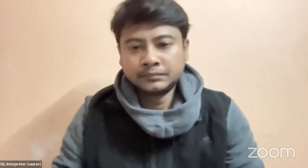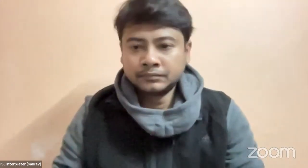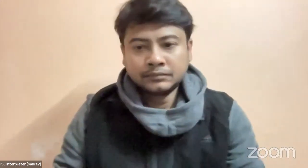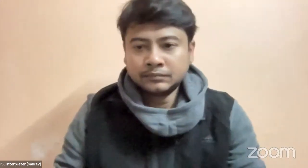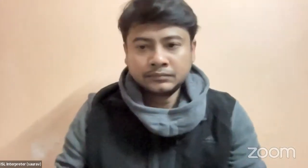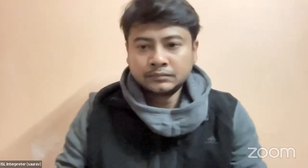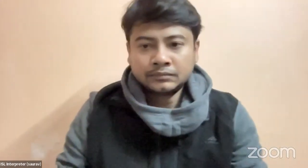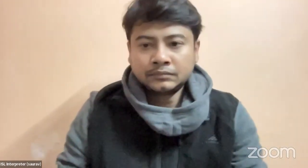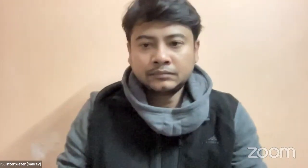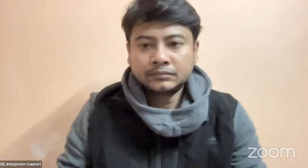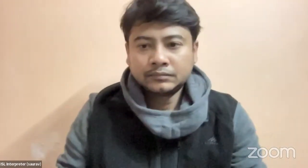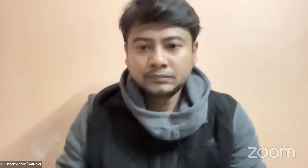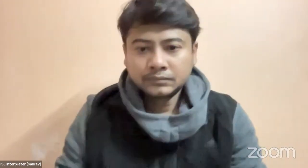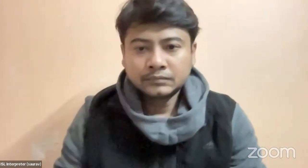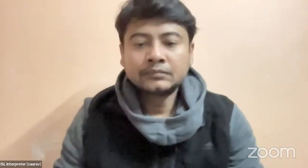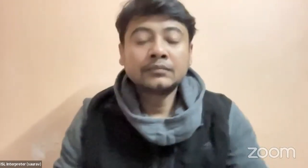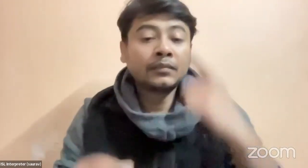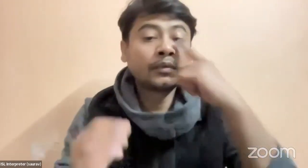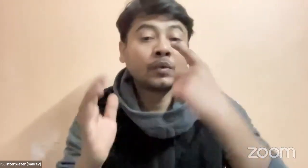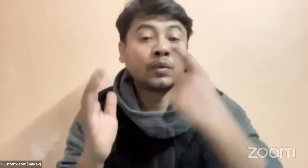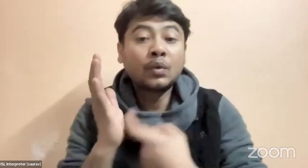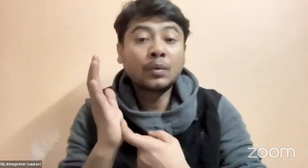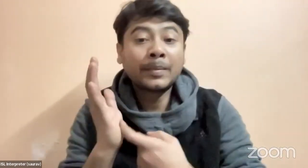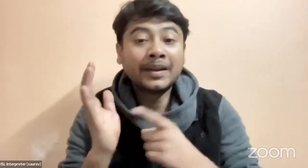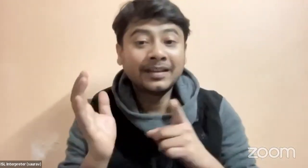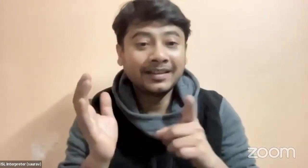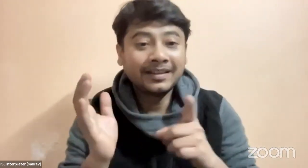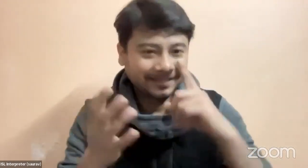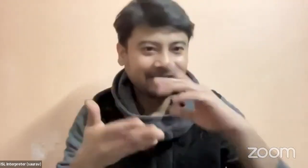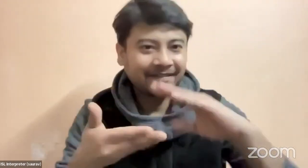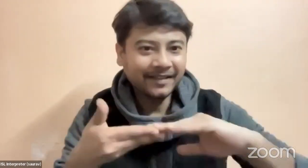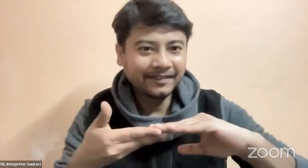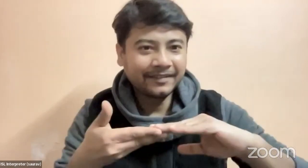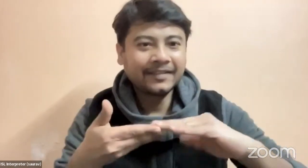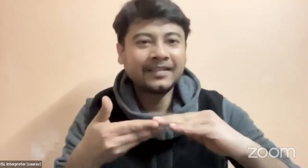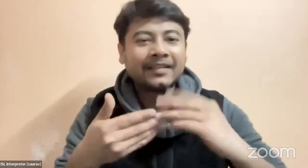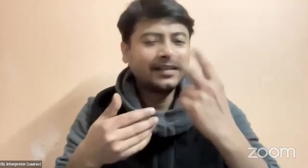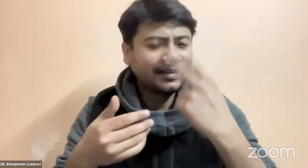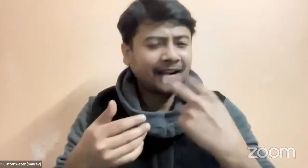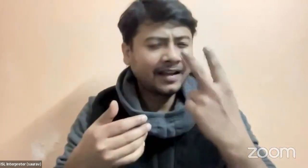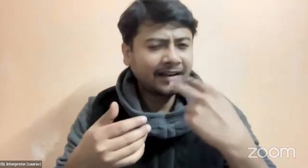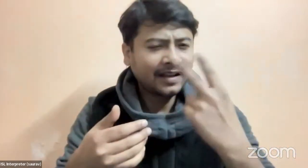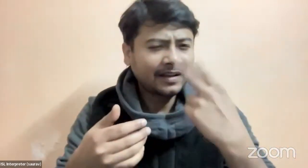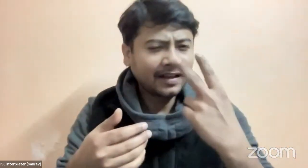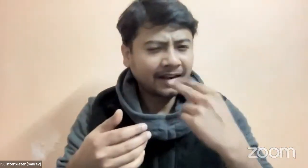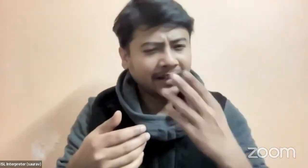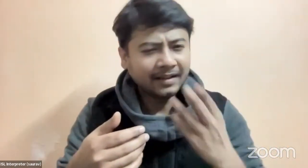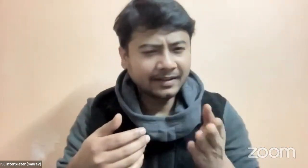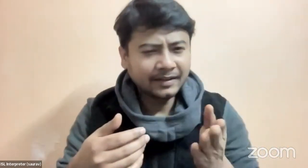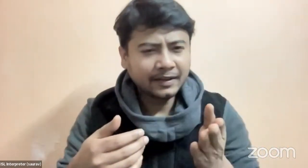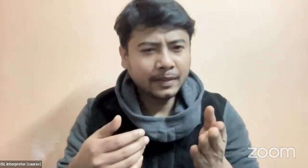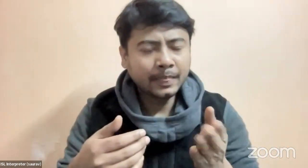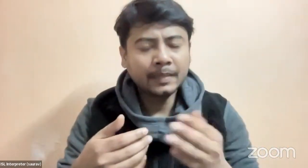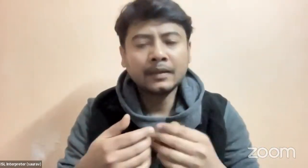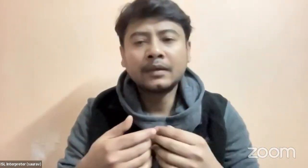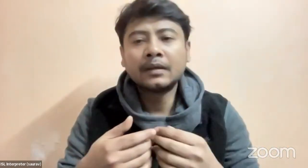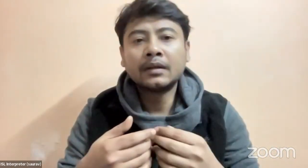trying to pacify Rukmini Devi. That's when Lord Krishna sees that something is visible from the